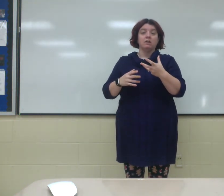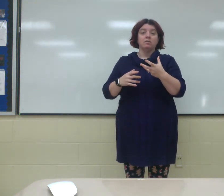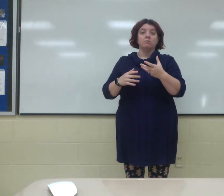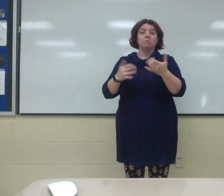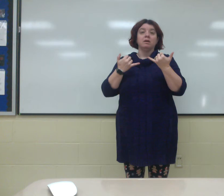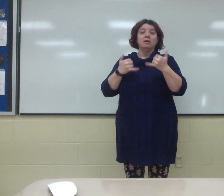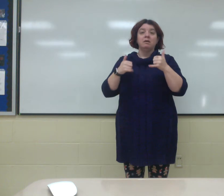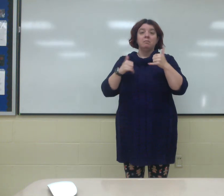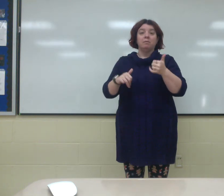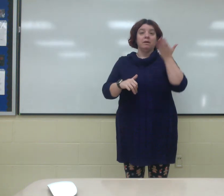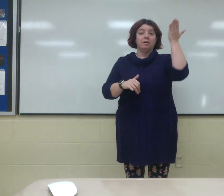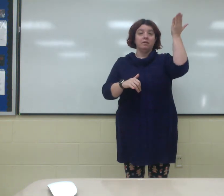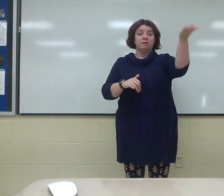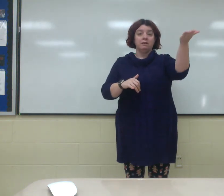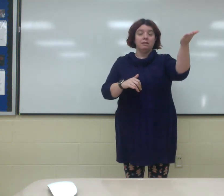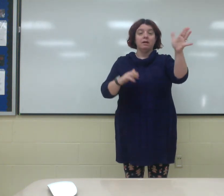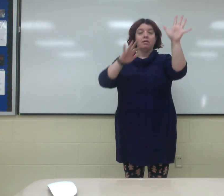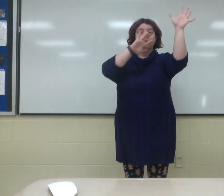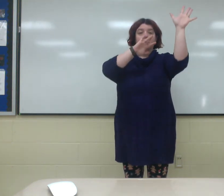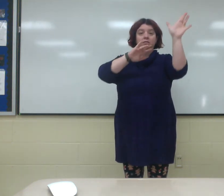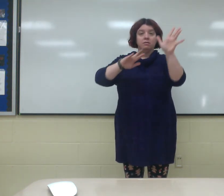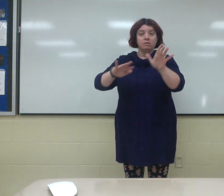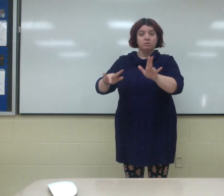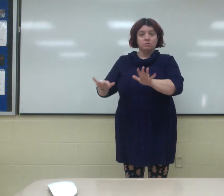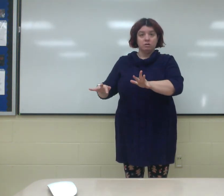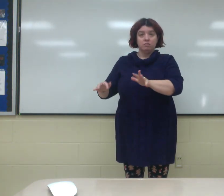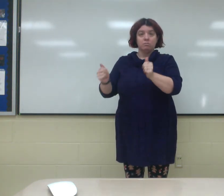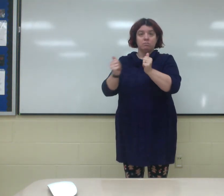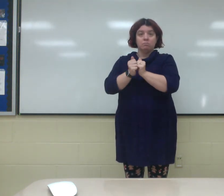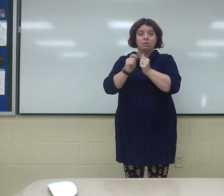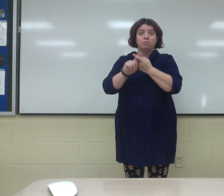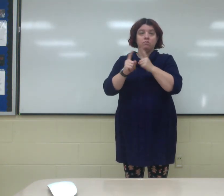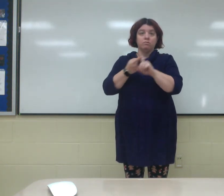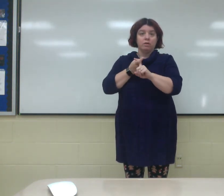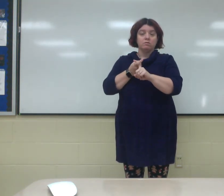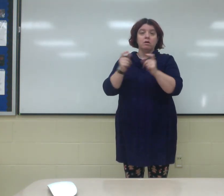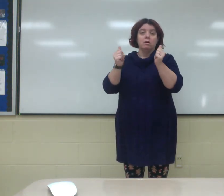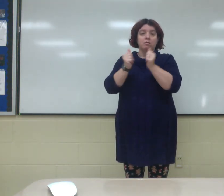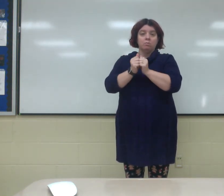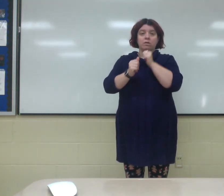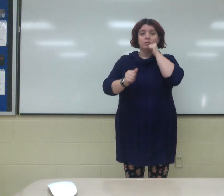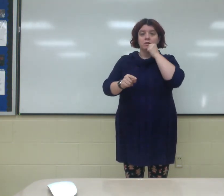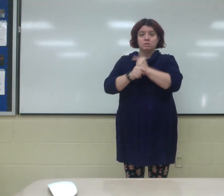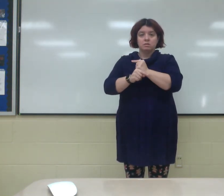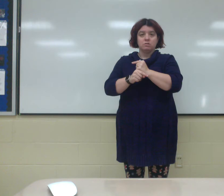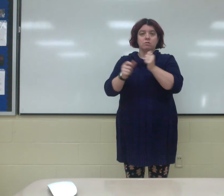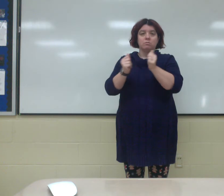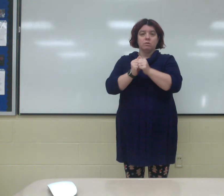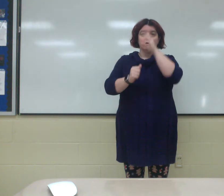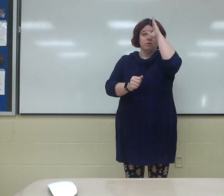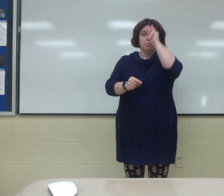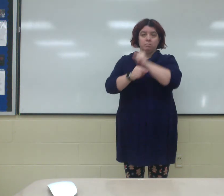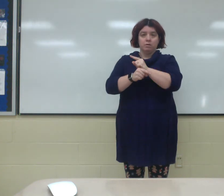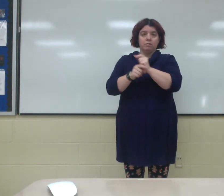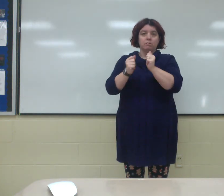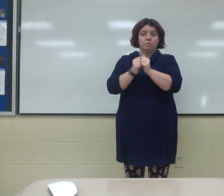it would be play there, snow, with friends, with sister, with brother, with